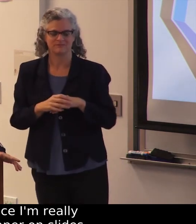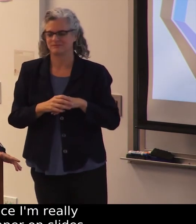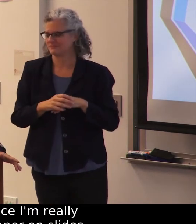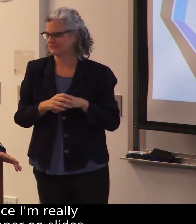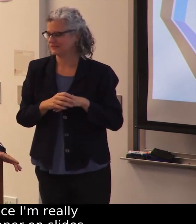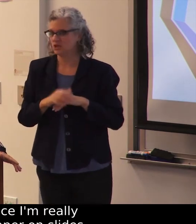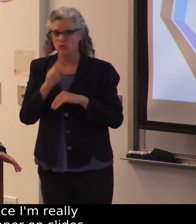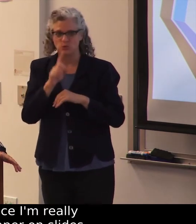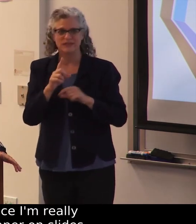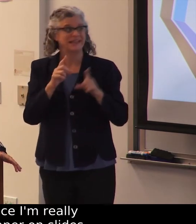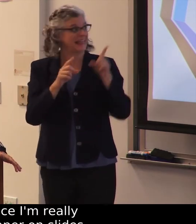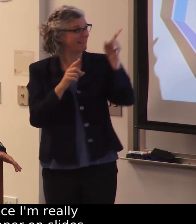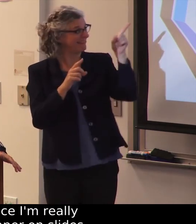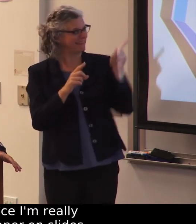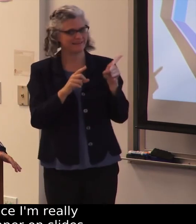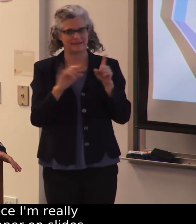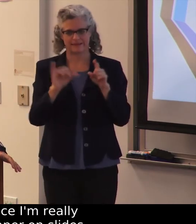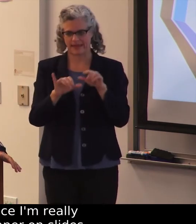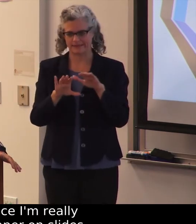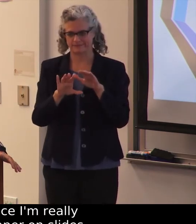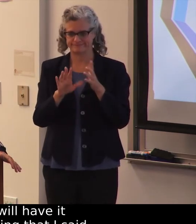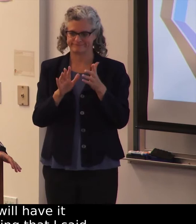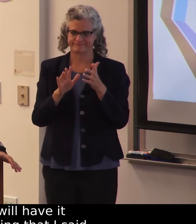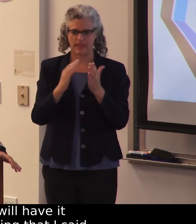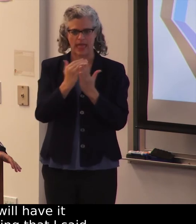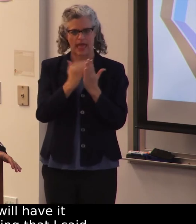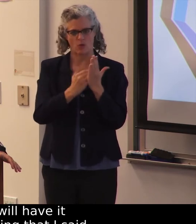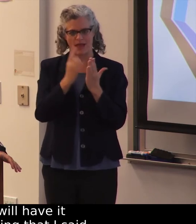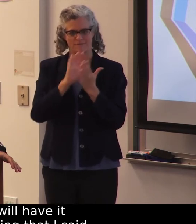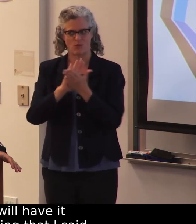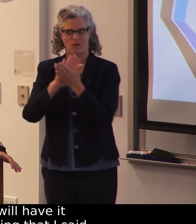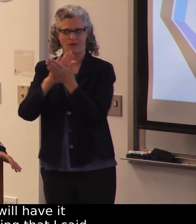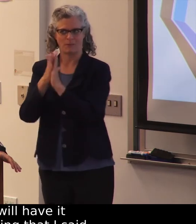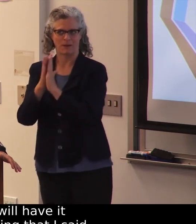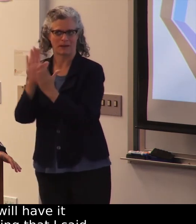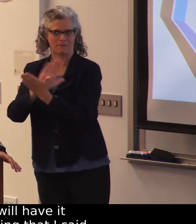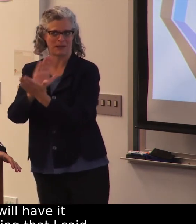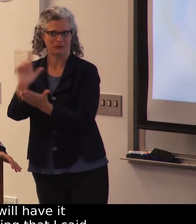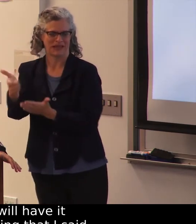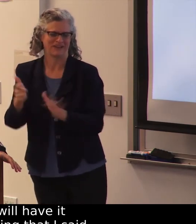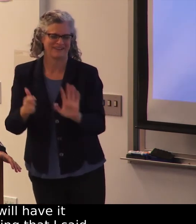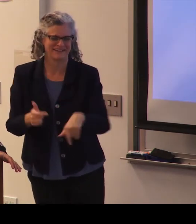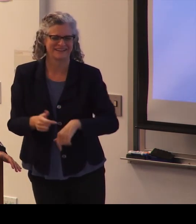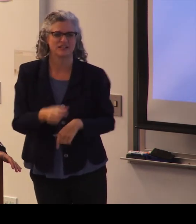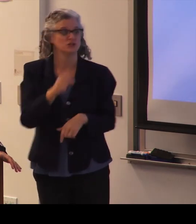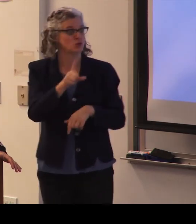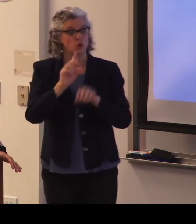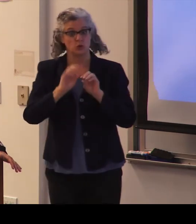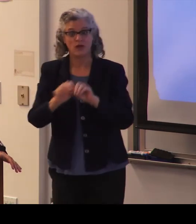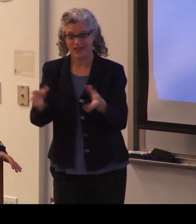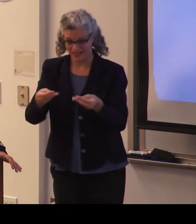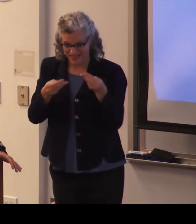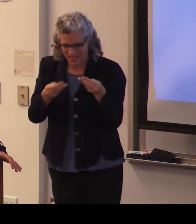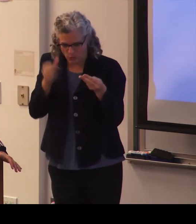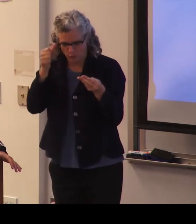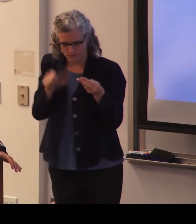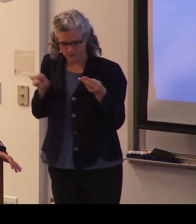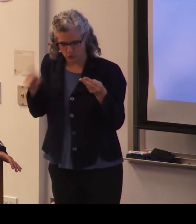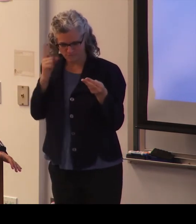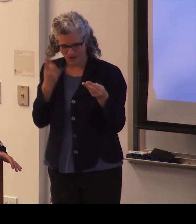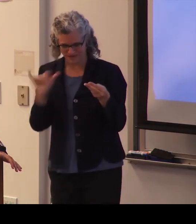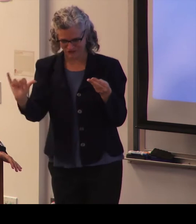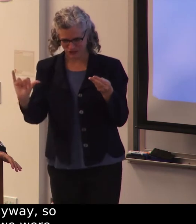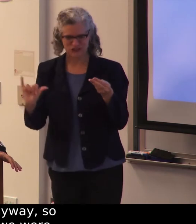really what I'm doing. So then you'll have it all, everything that I said, and you'll remember me forever. So, okay,